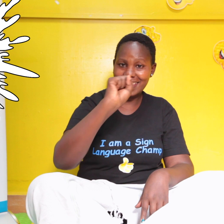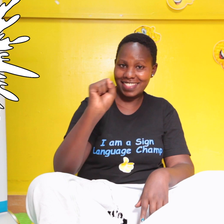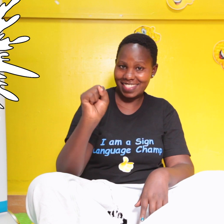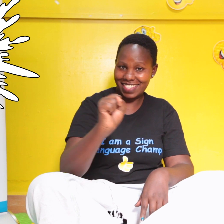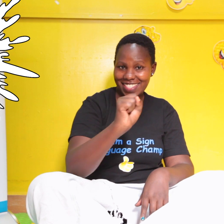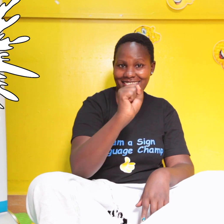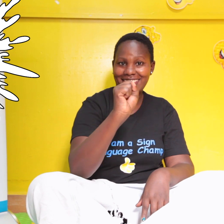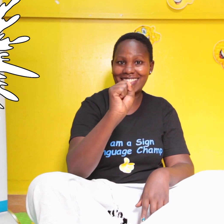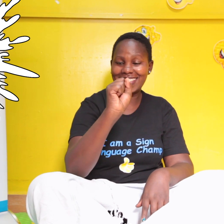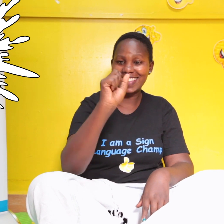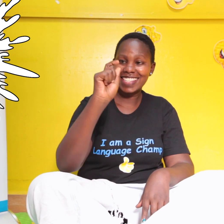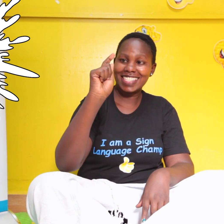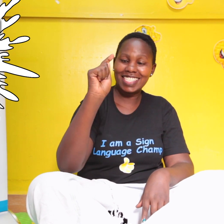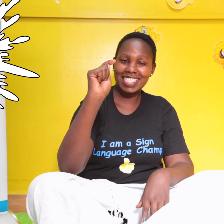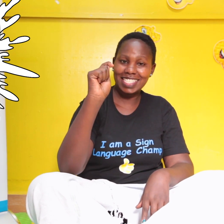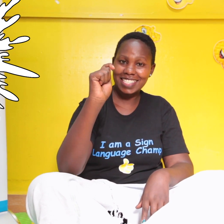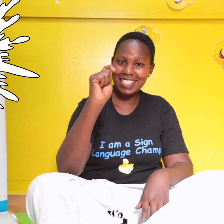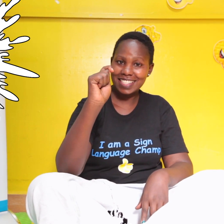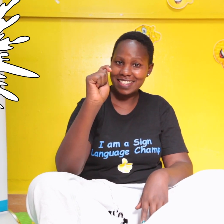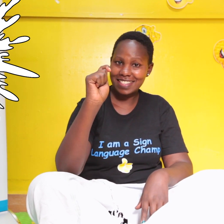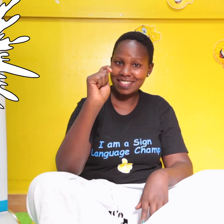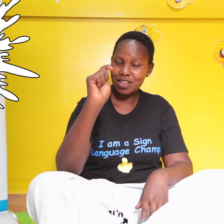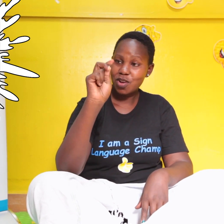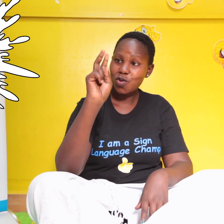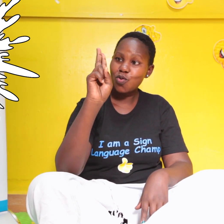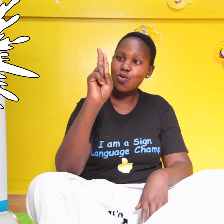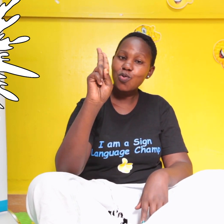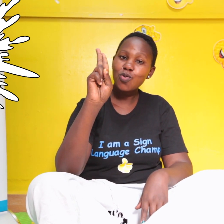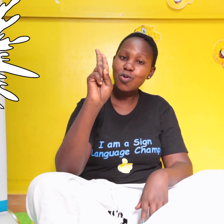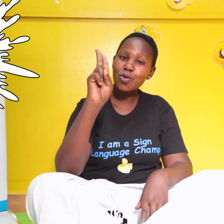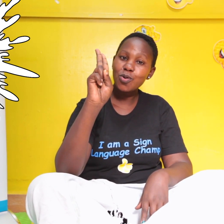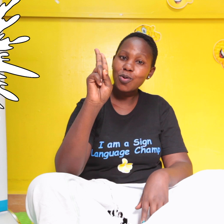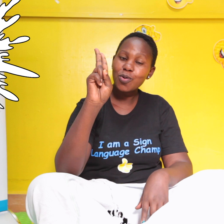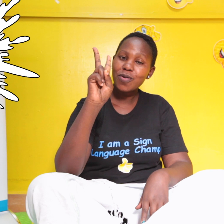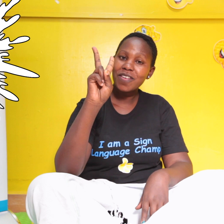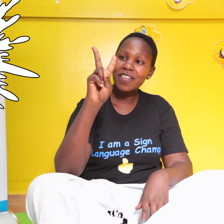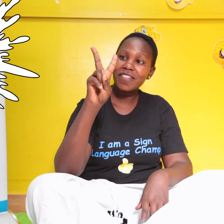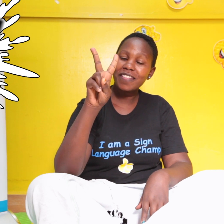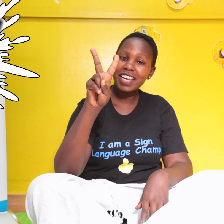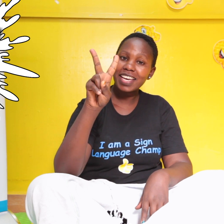S, T, U, V,